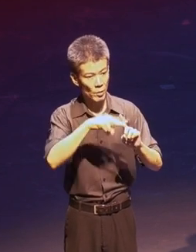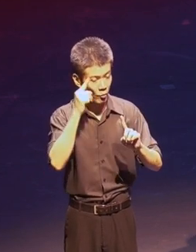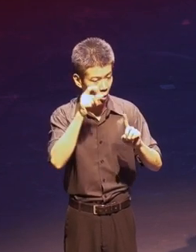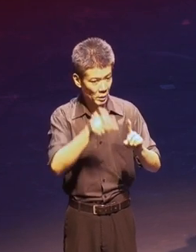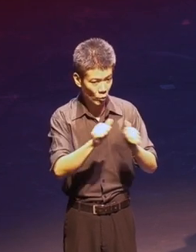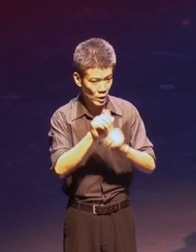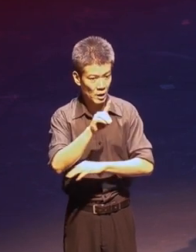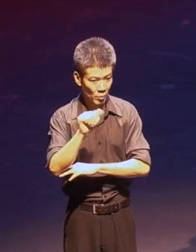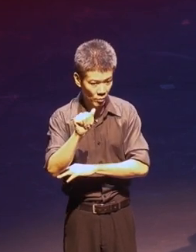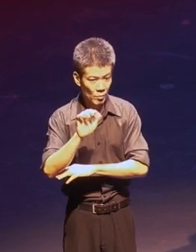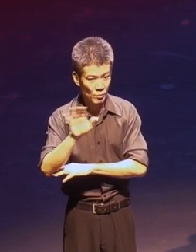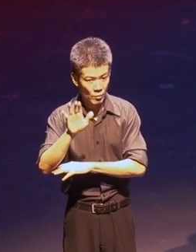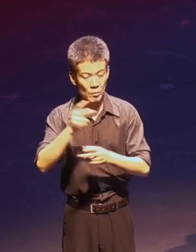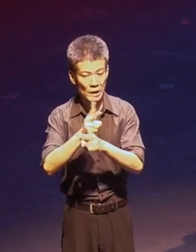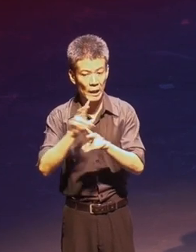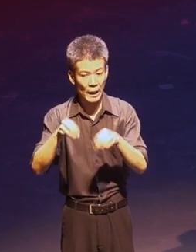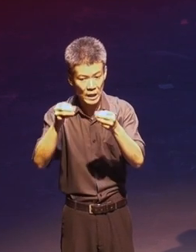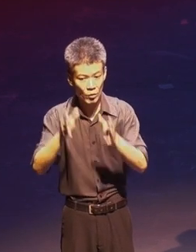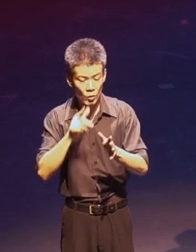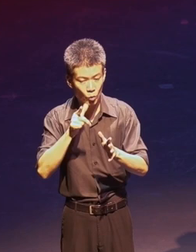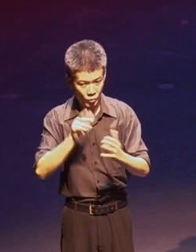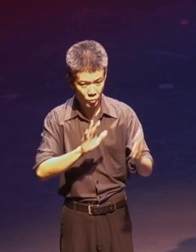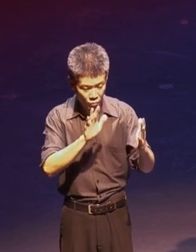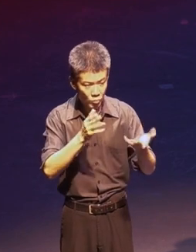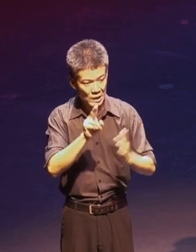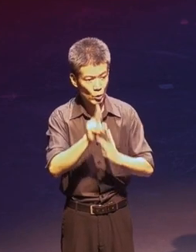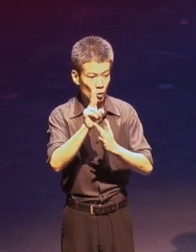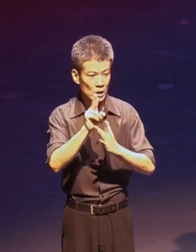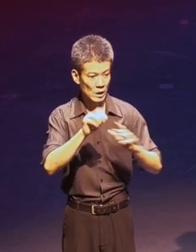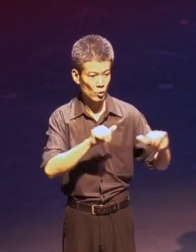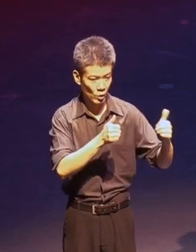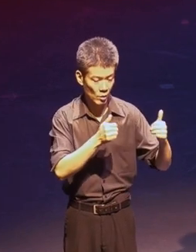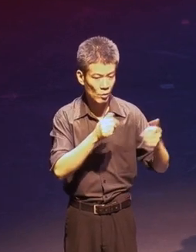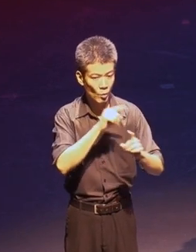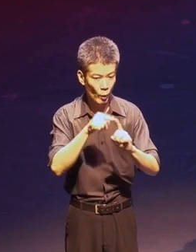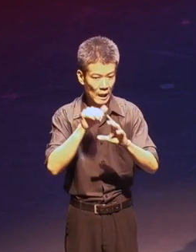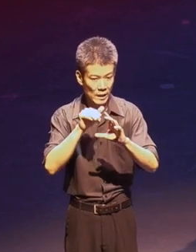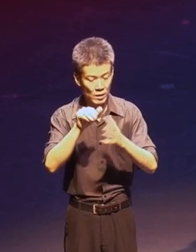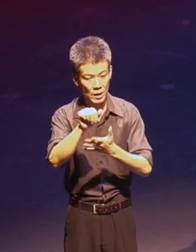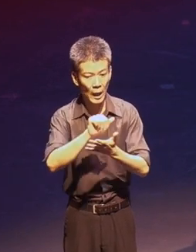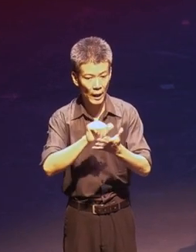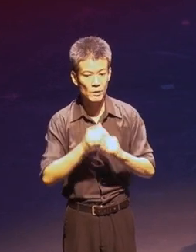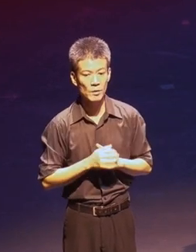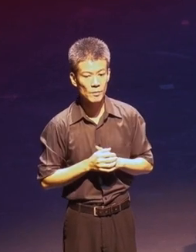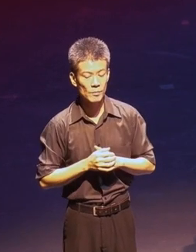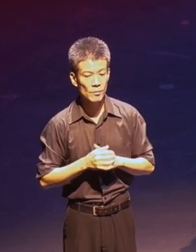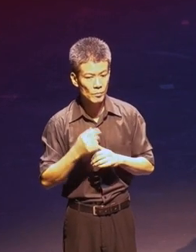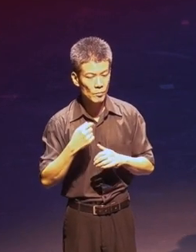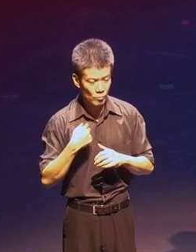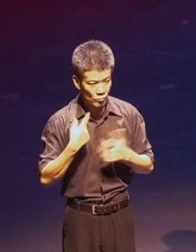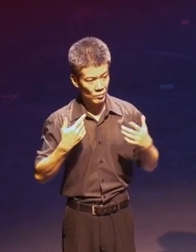persons with disabilities and their caregivers who face unique challenges when accessing the arts.